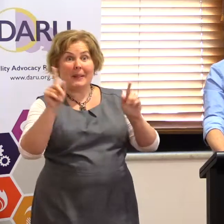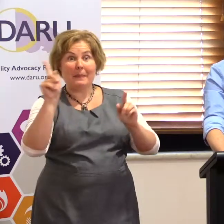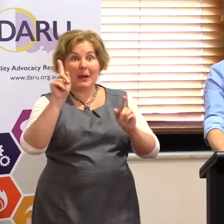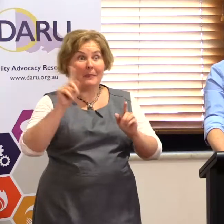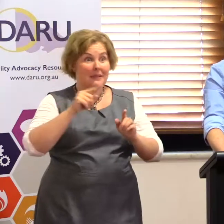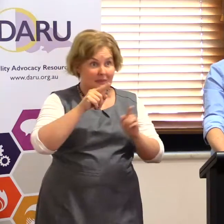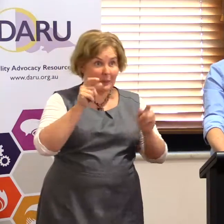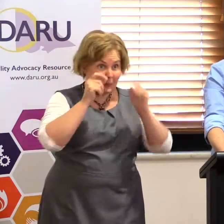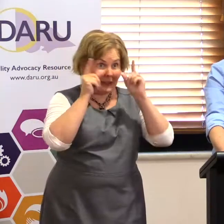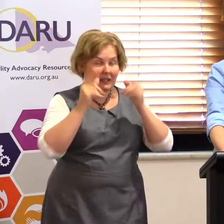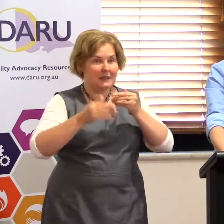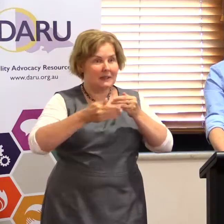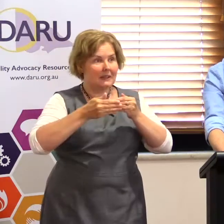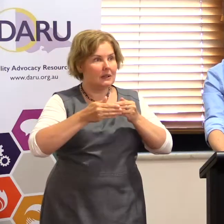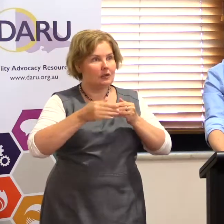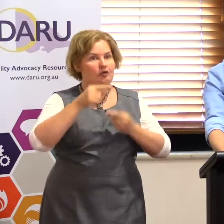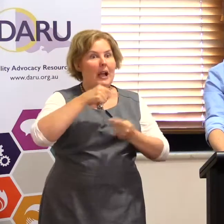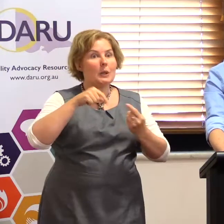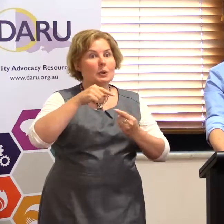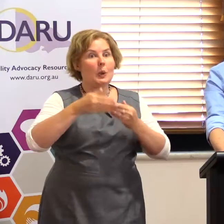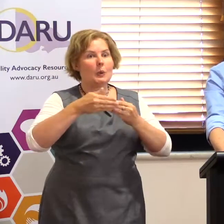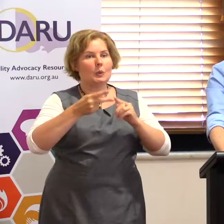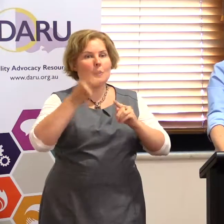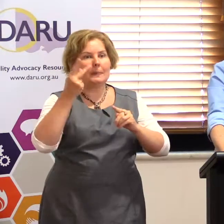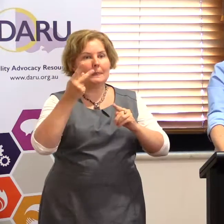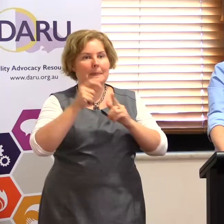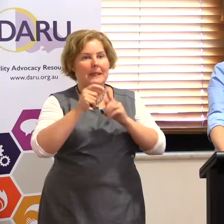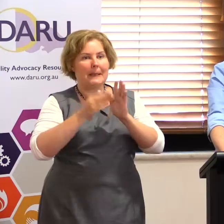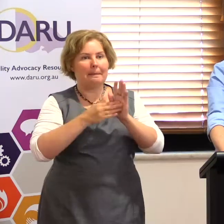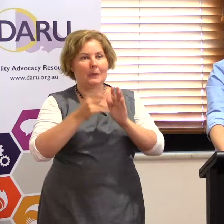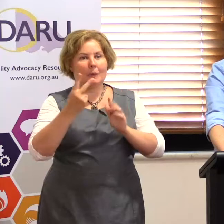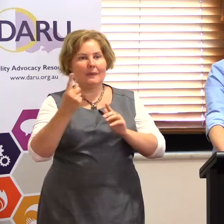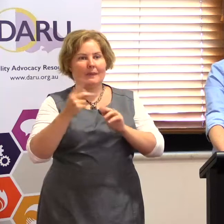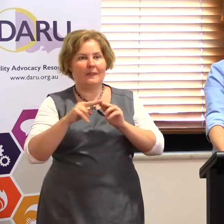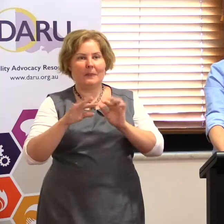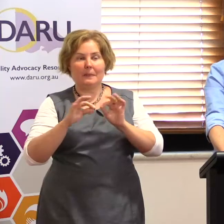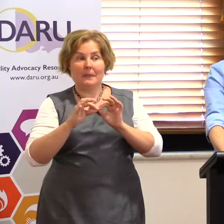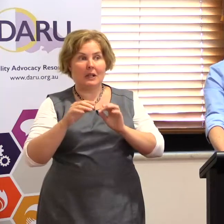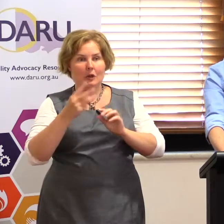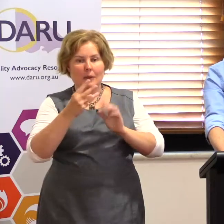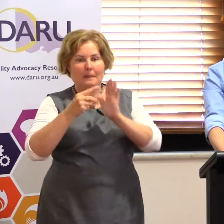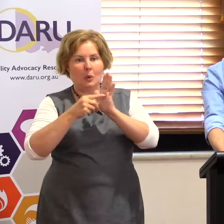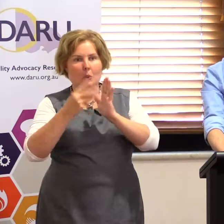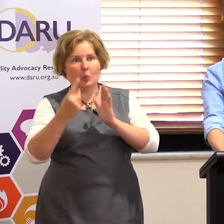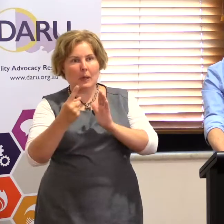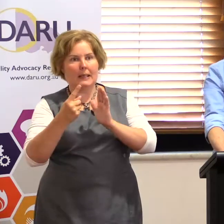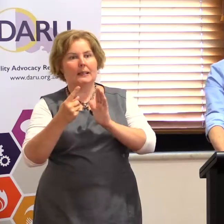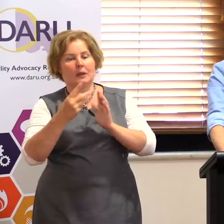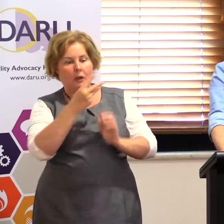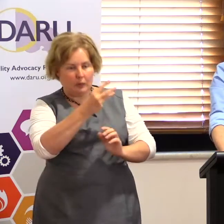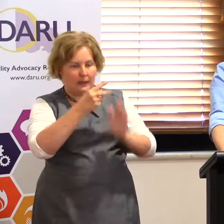date closes, the rounds close at 2 p.m. on the 21st of February. So there's $3.1 million